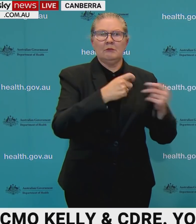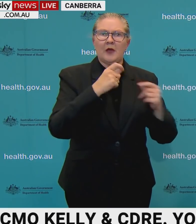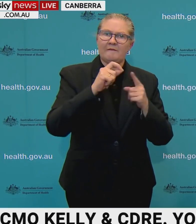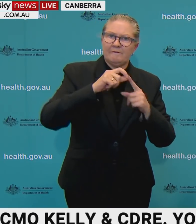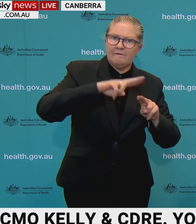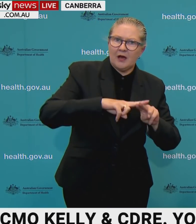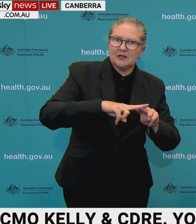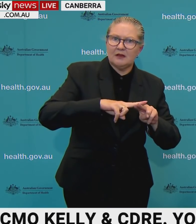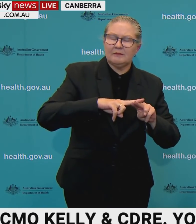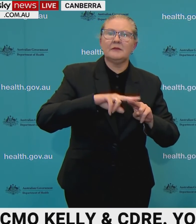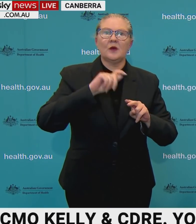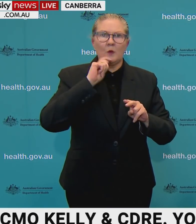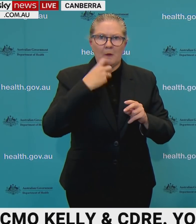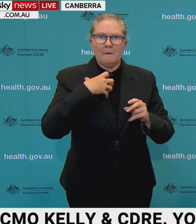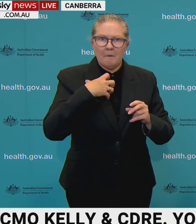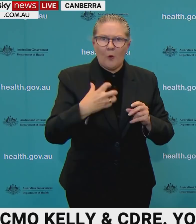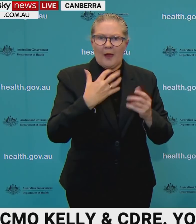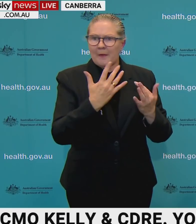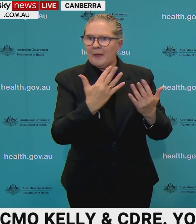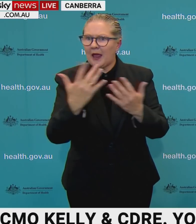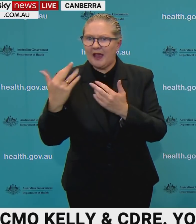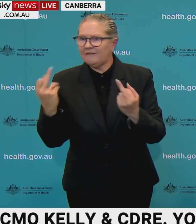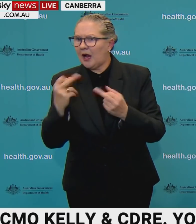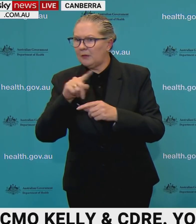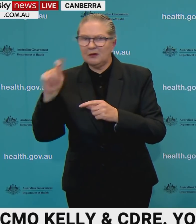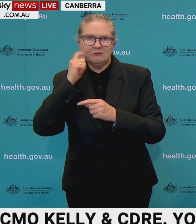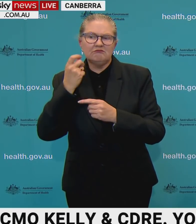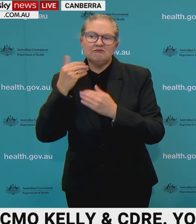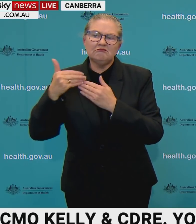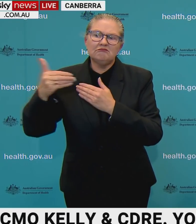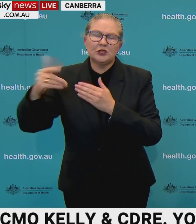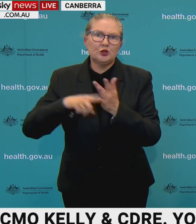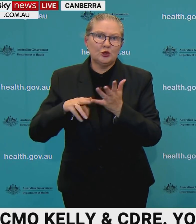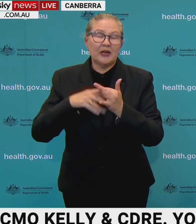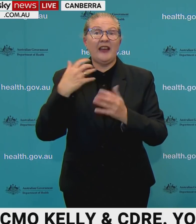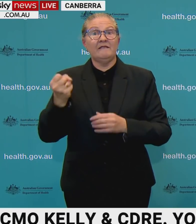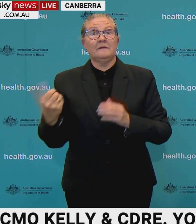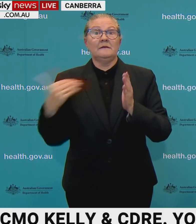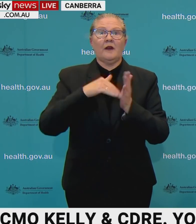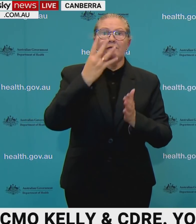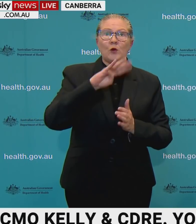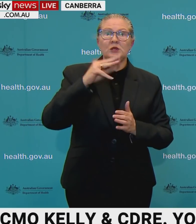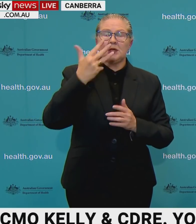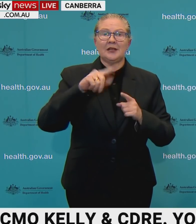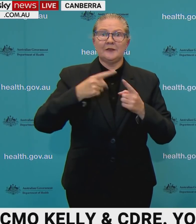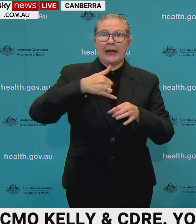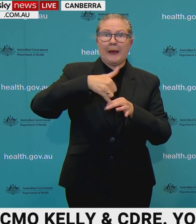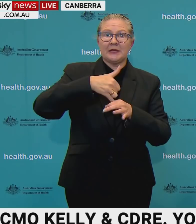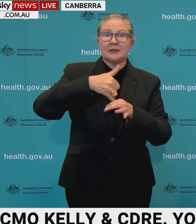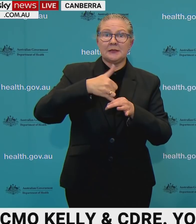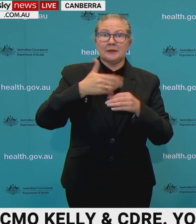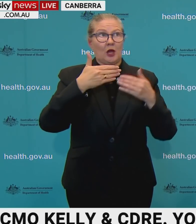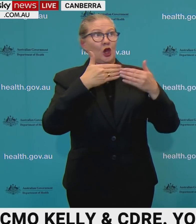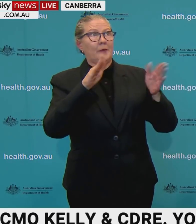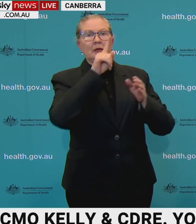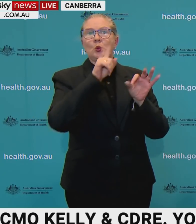vaccine, and that will continue to grow across June. We also have 49 pharmacies, which have now opened in